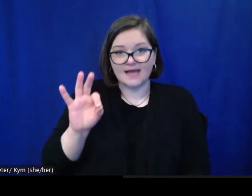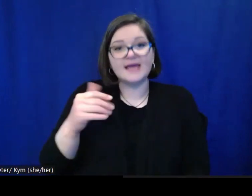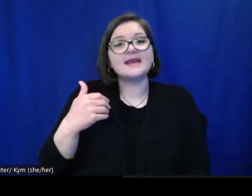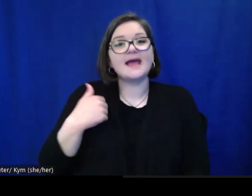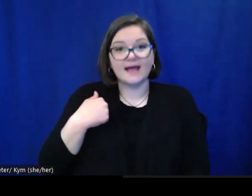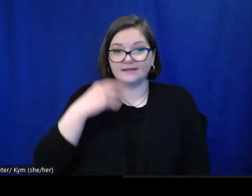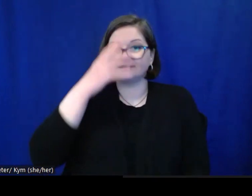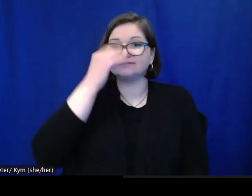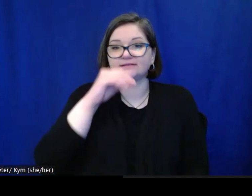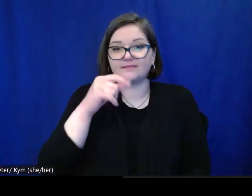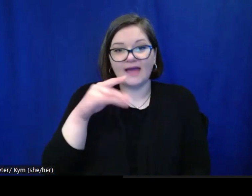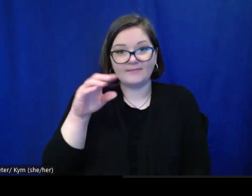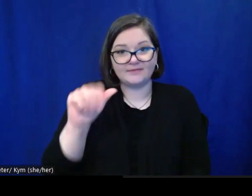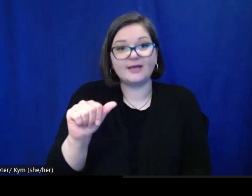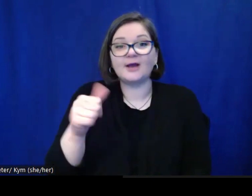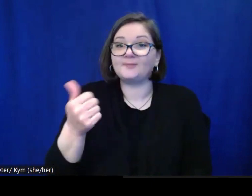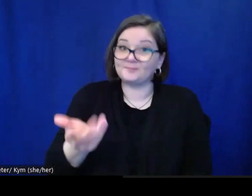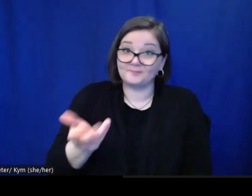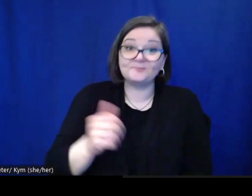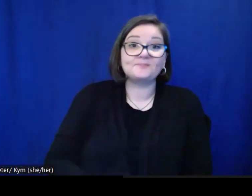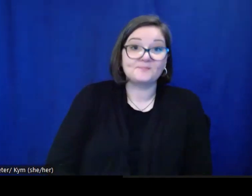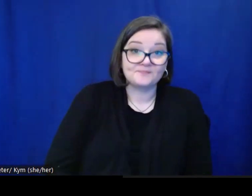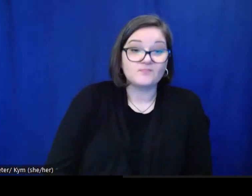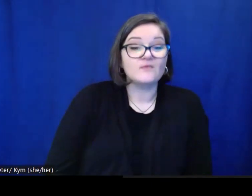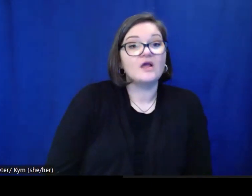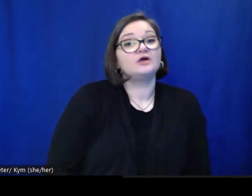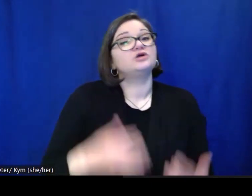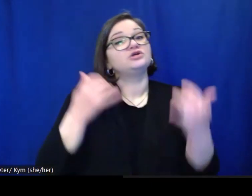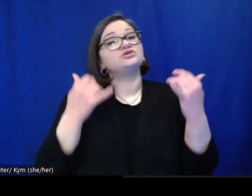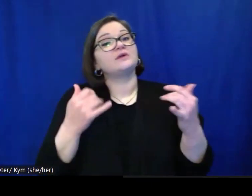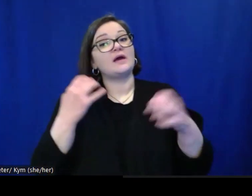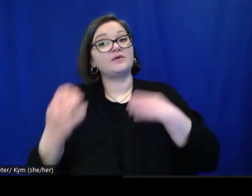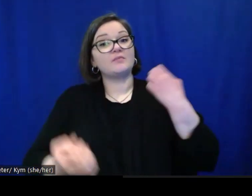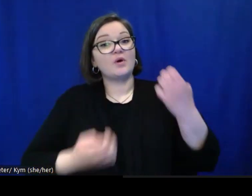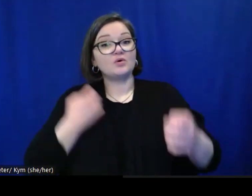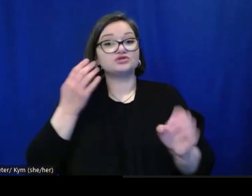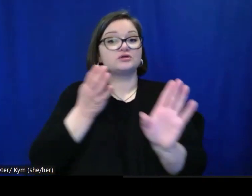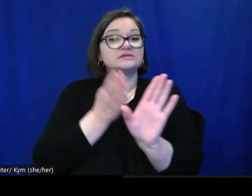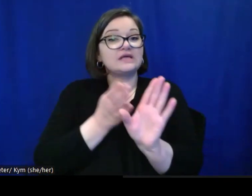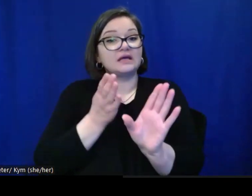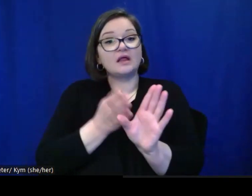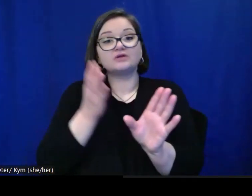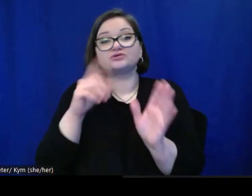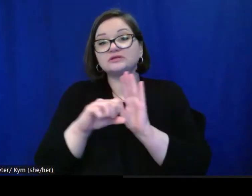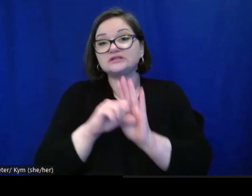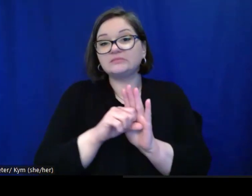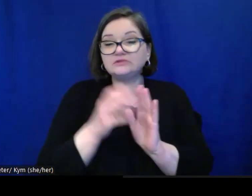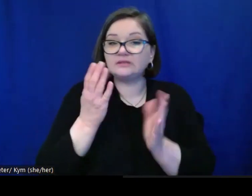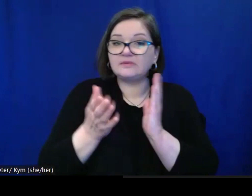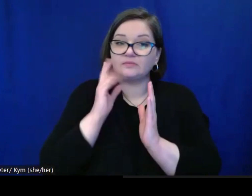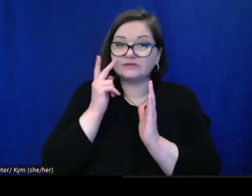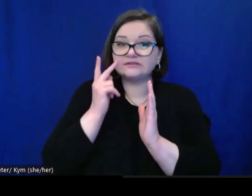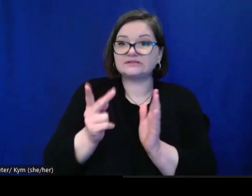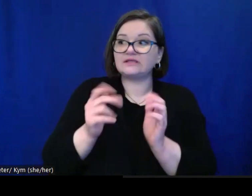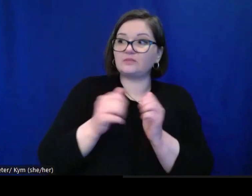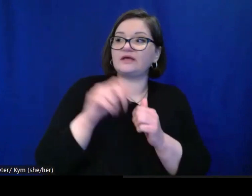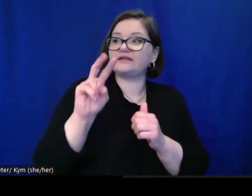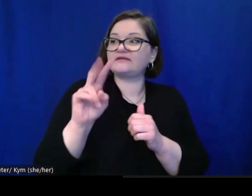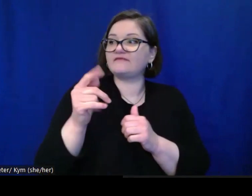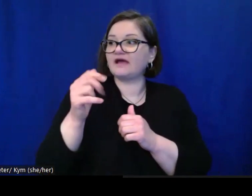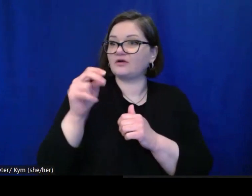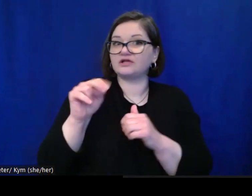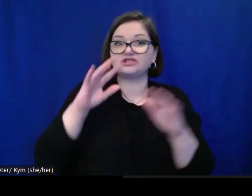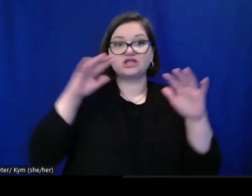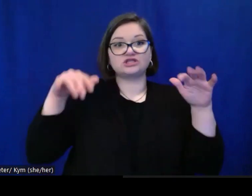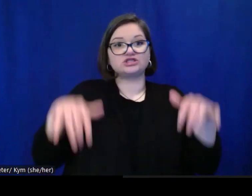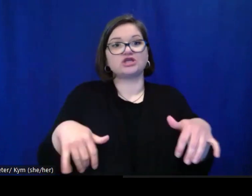So let's talk about some emotional and psychological symptoms that we may see present with our veterans. Shock and